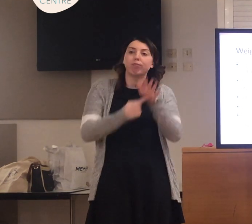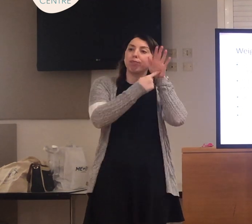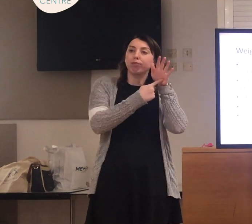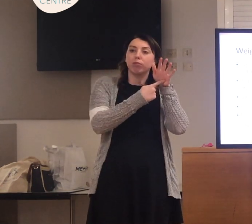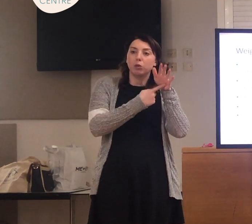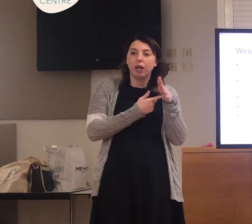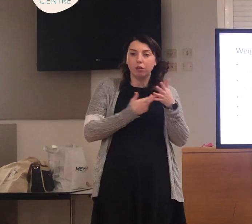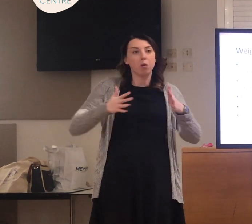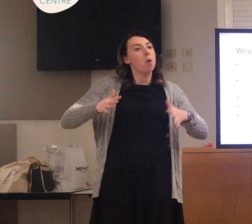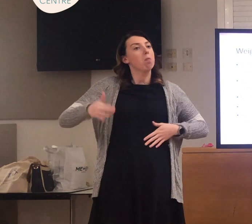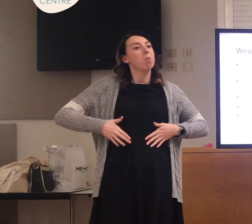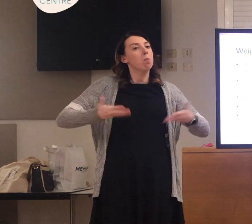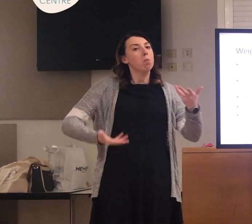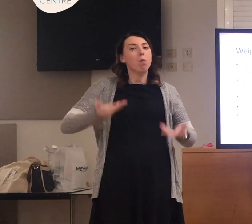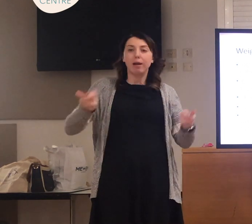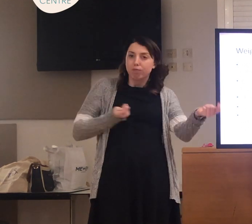and tackle it. And you can.